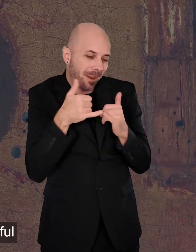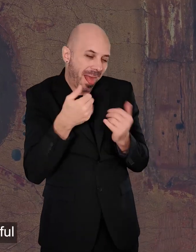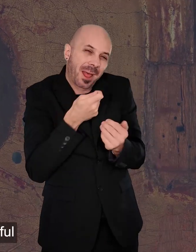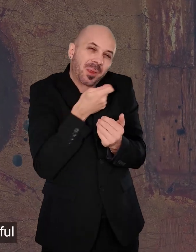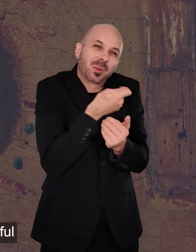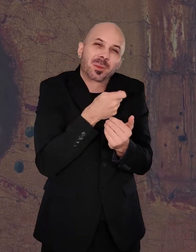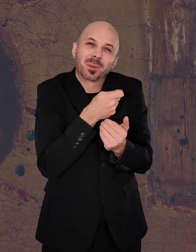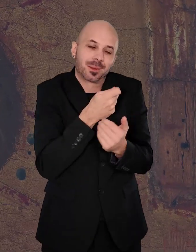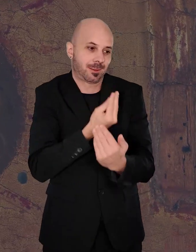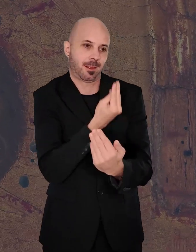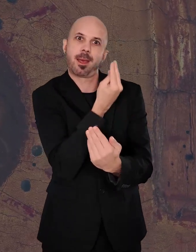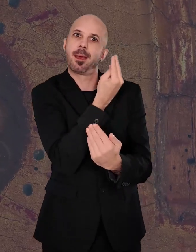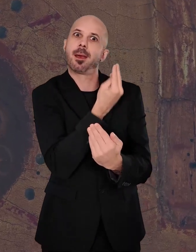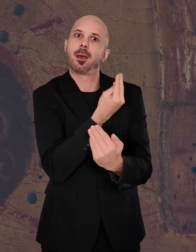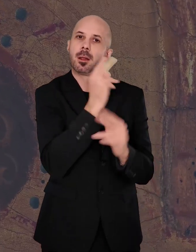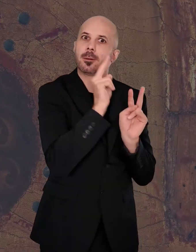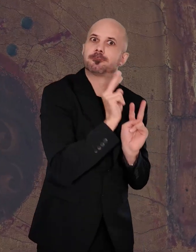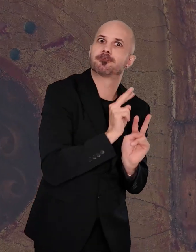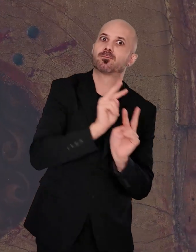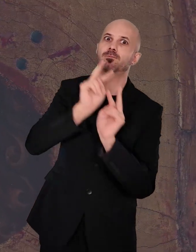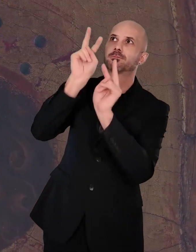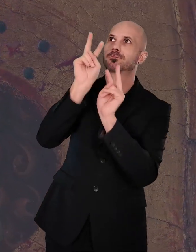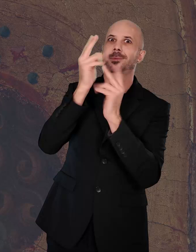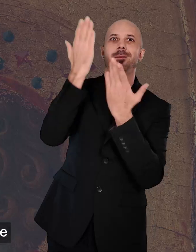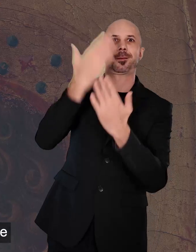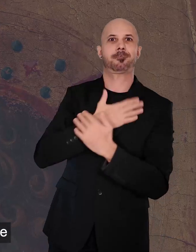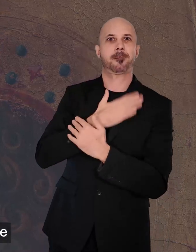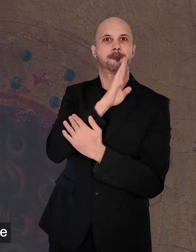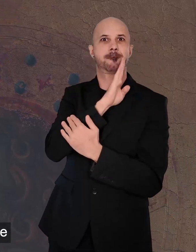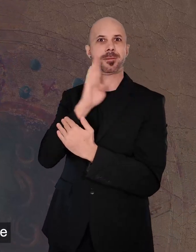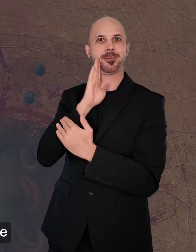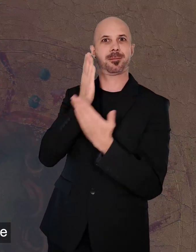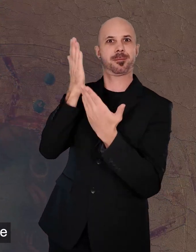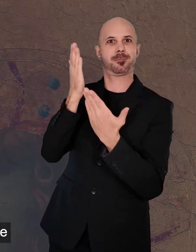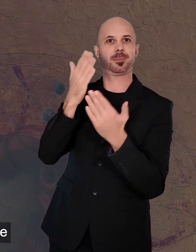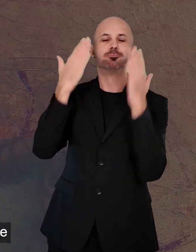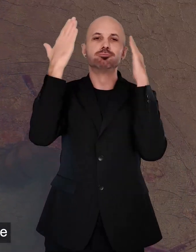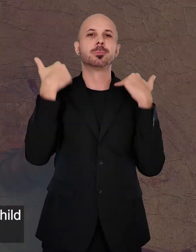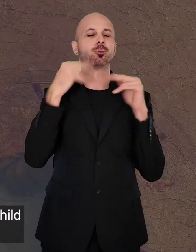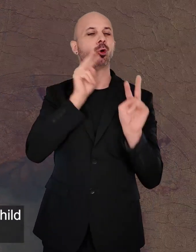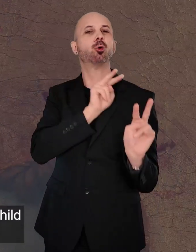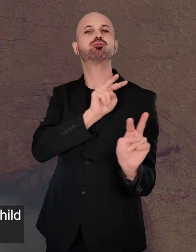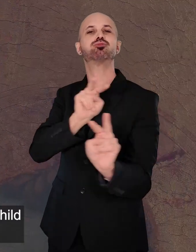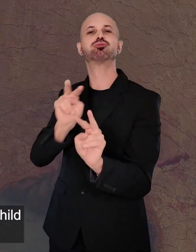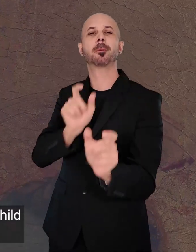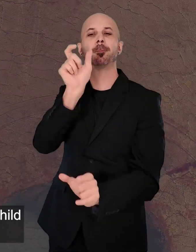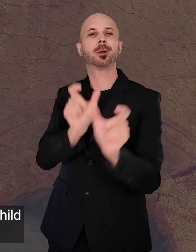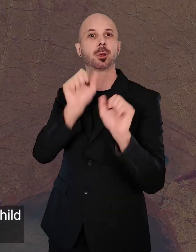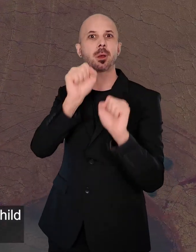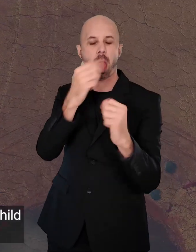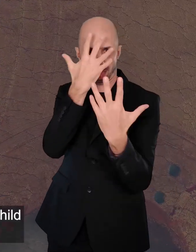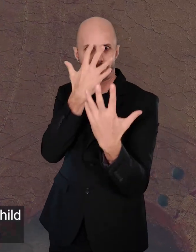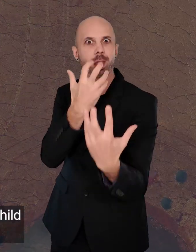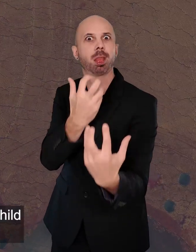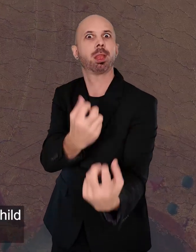creating a powerful emotional involvement. As is almost always the case for images of the Virgin